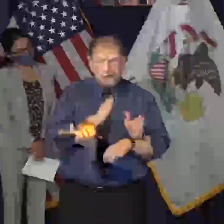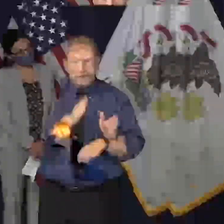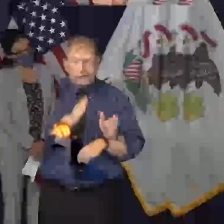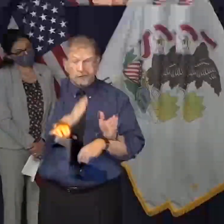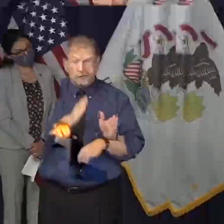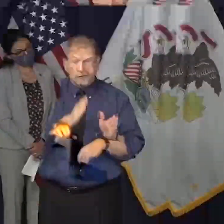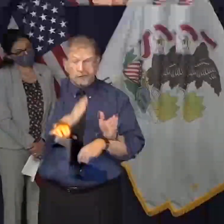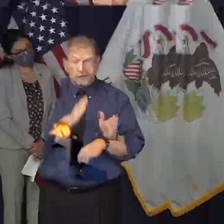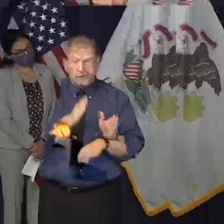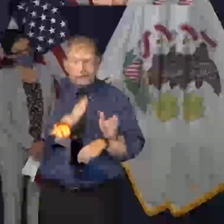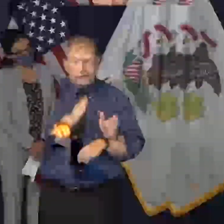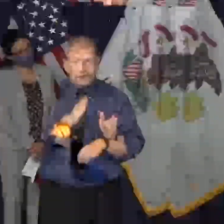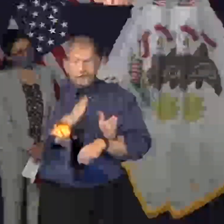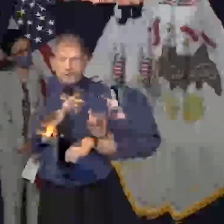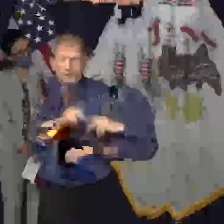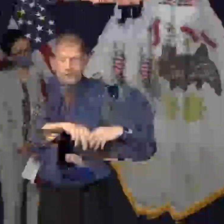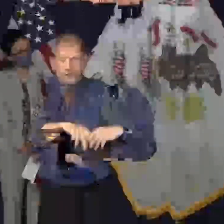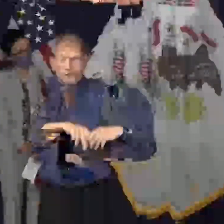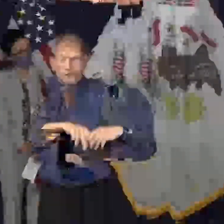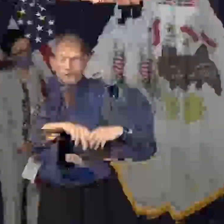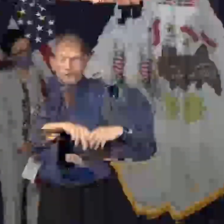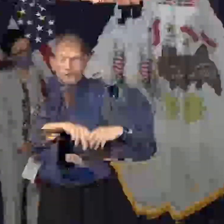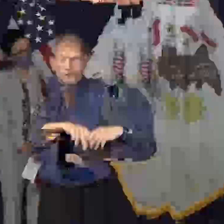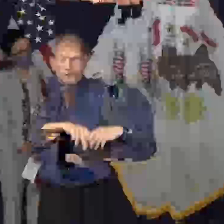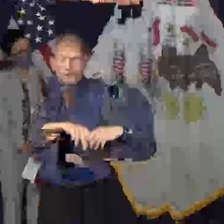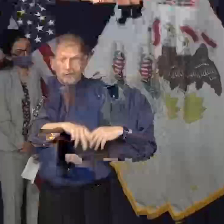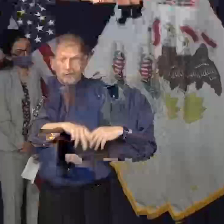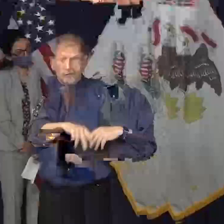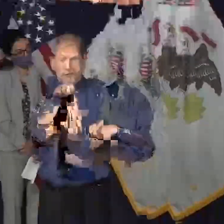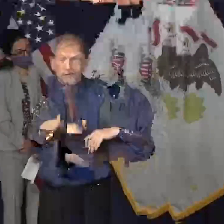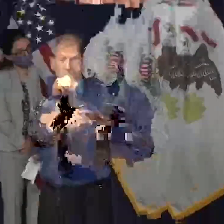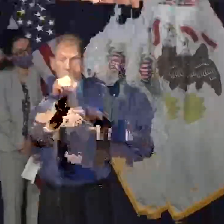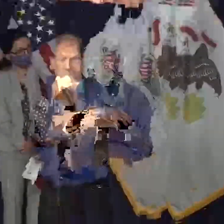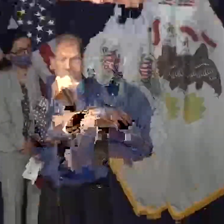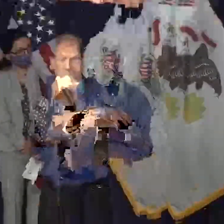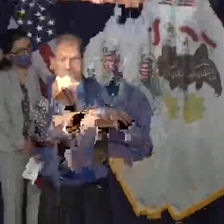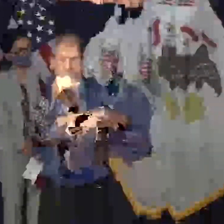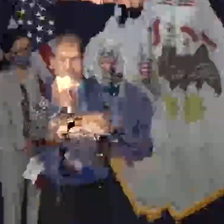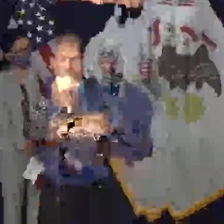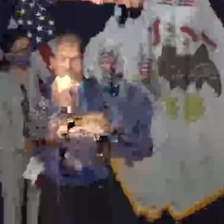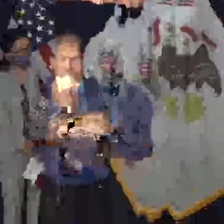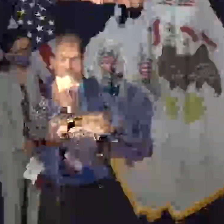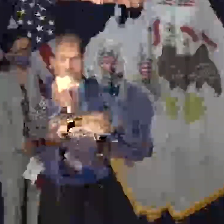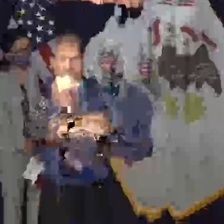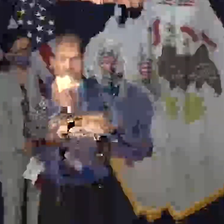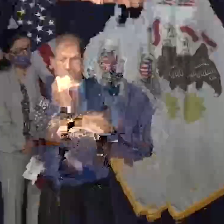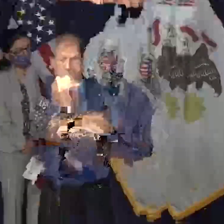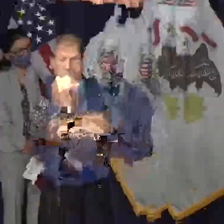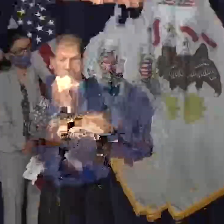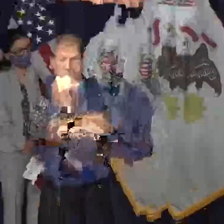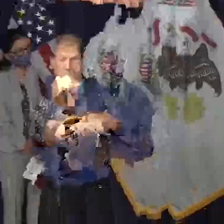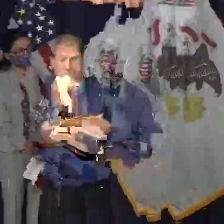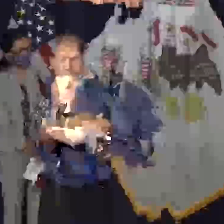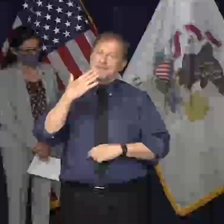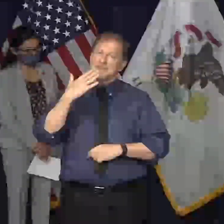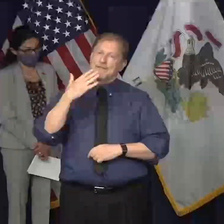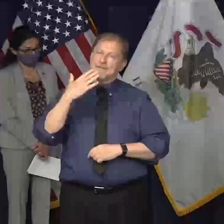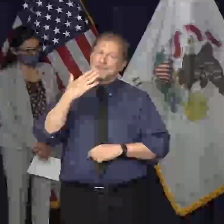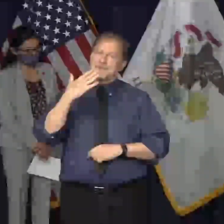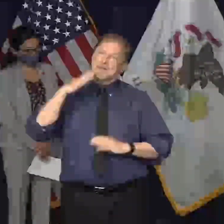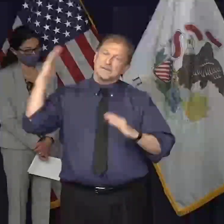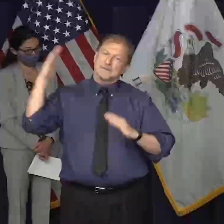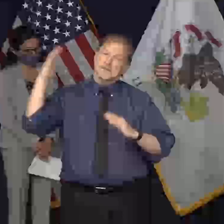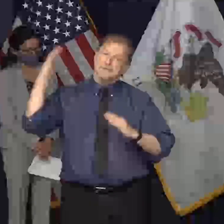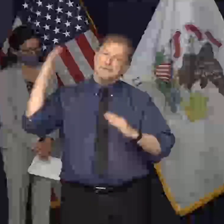our firefighters, state legislators and mayors, the people who help make Illinois the greatest state in the nation.